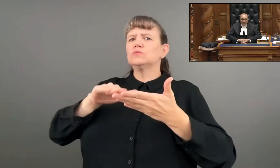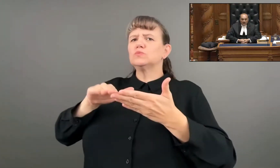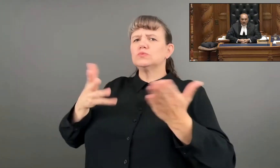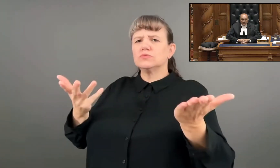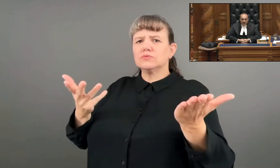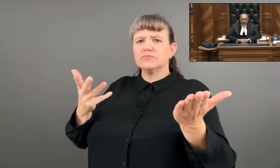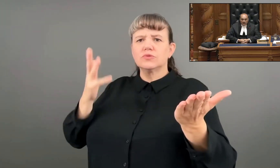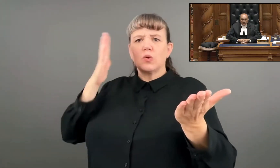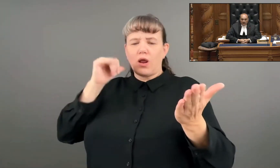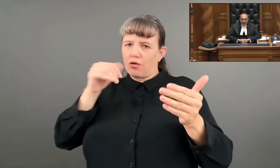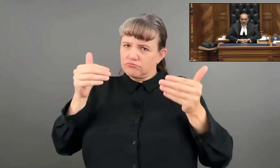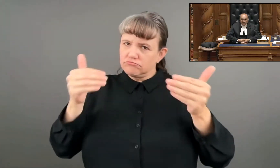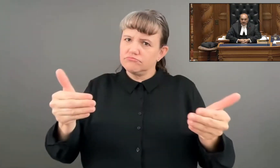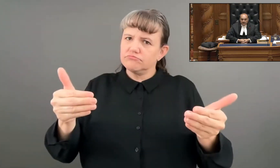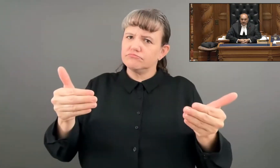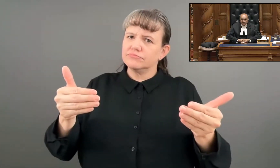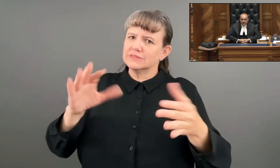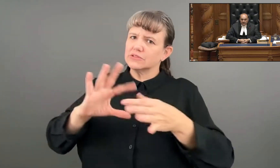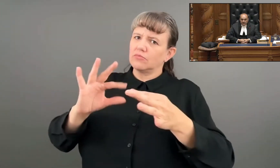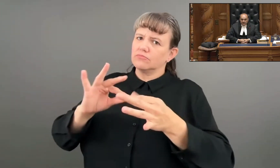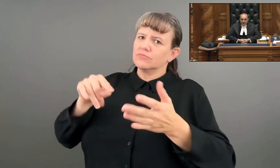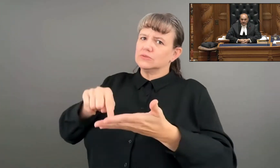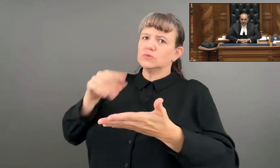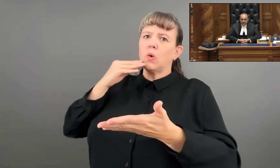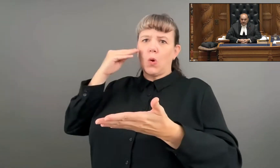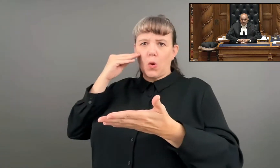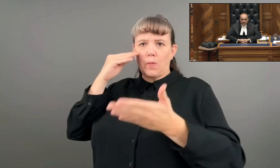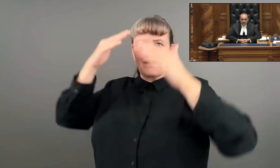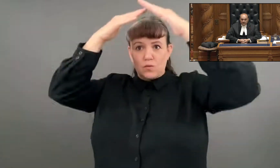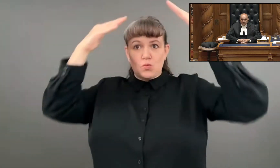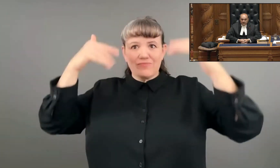Minister of Housing and Municipal Affairs.